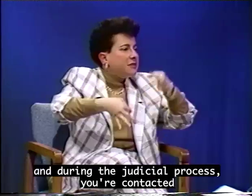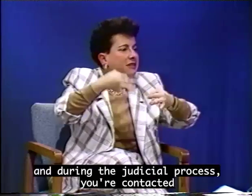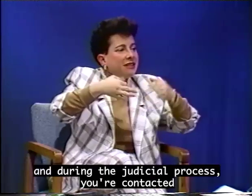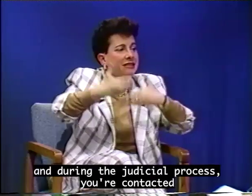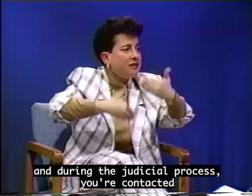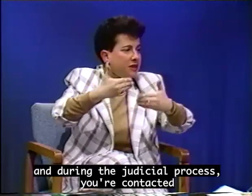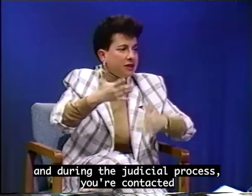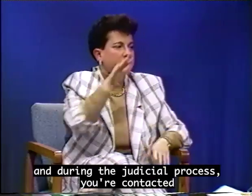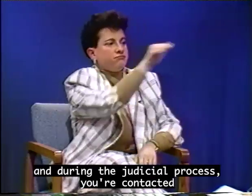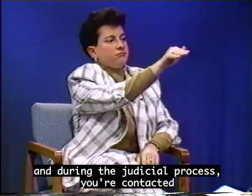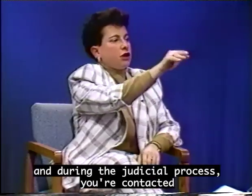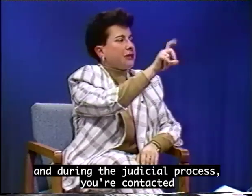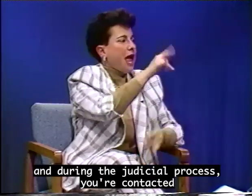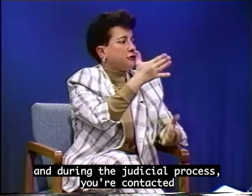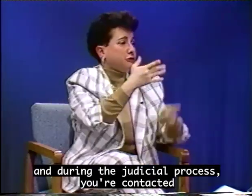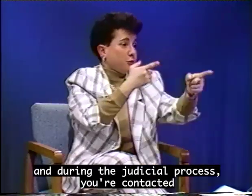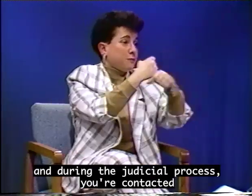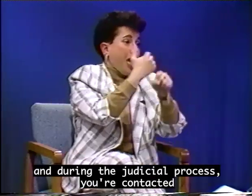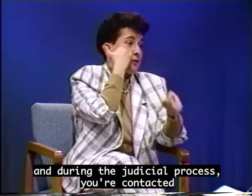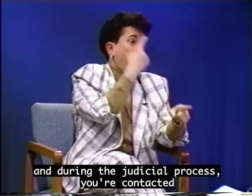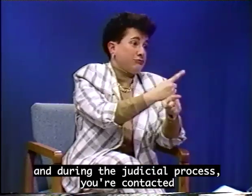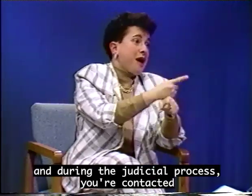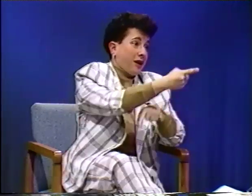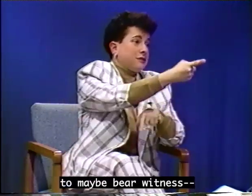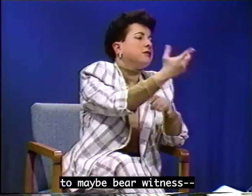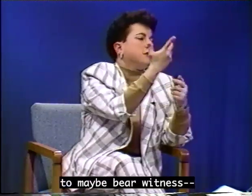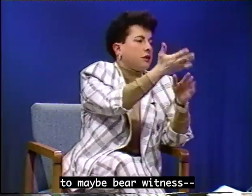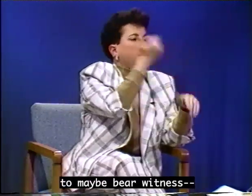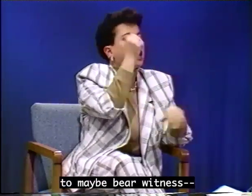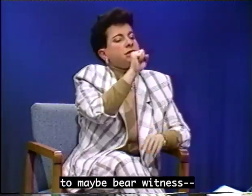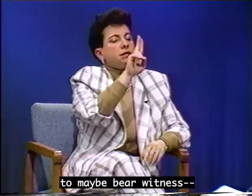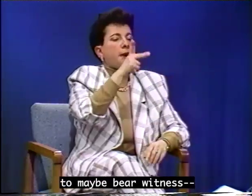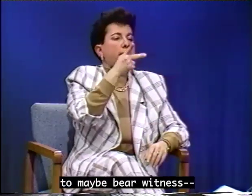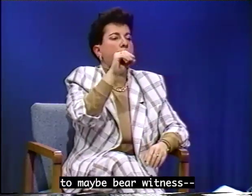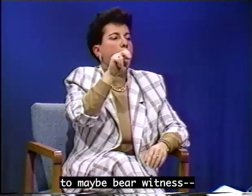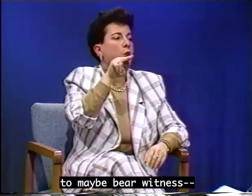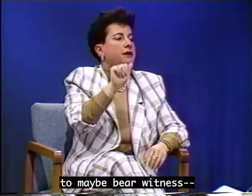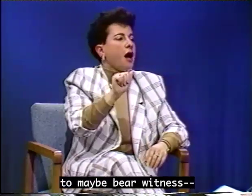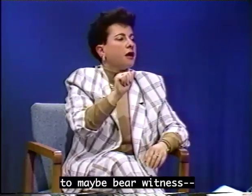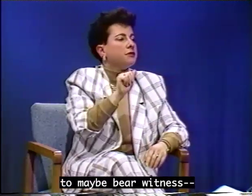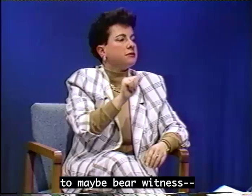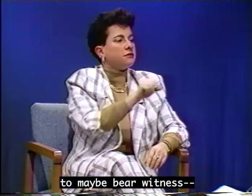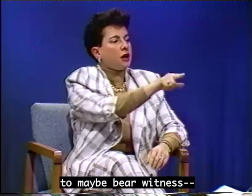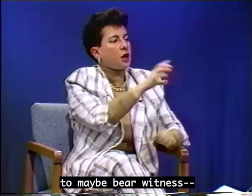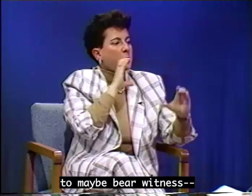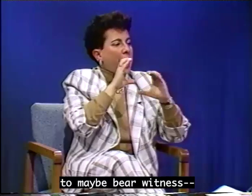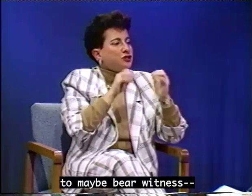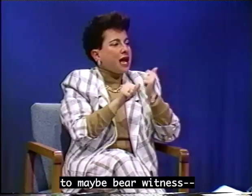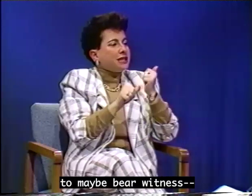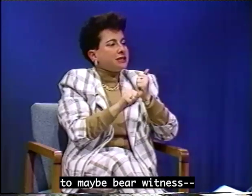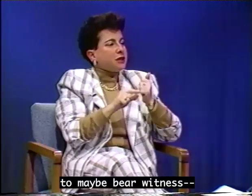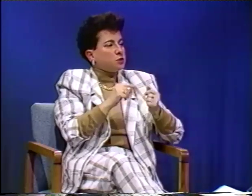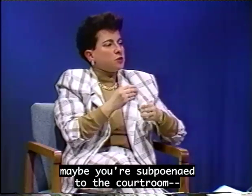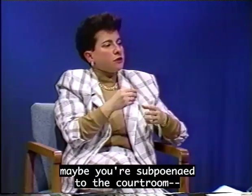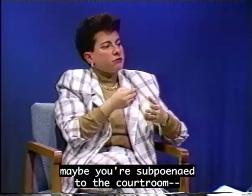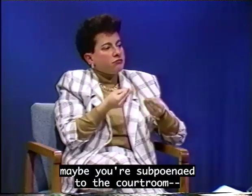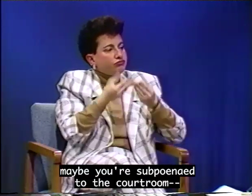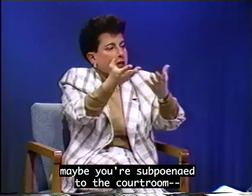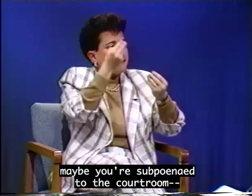that, and during the judicial process you're contacted to maybe bear witness, maybe you're